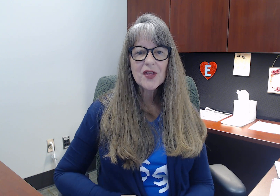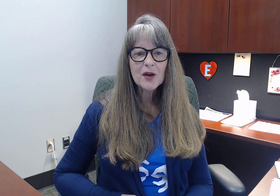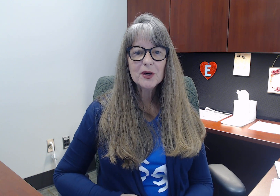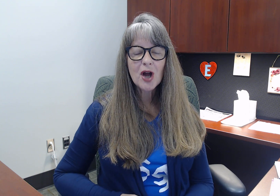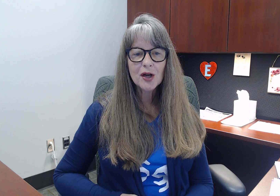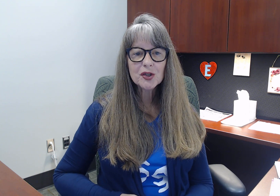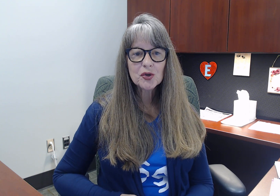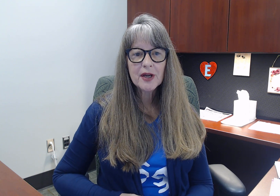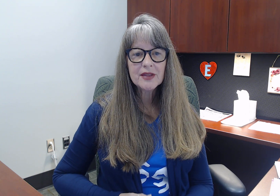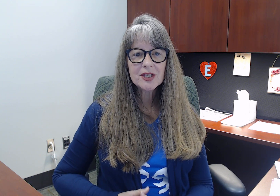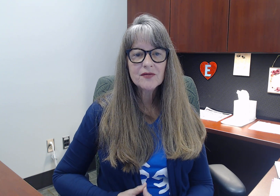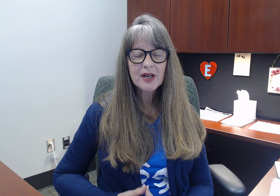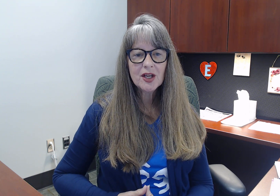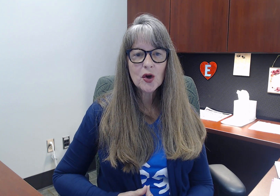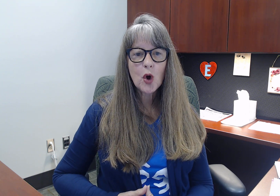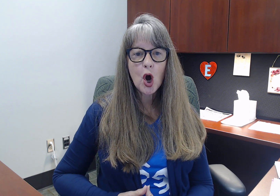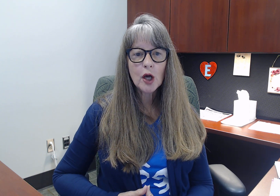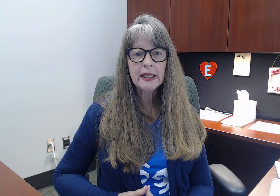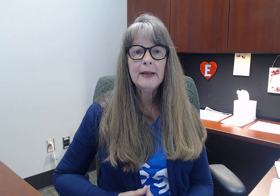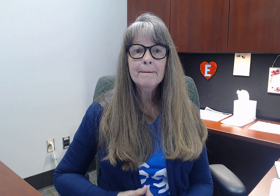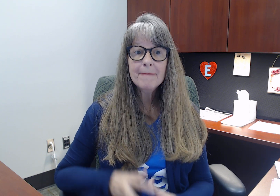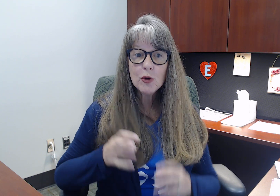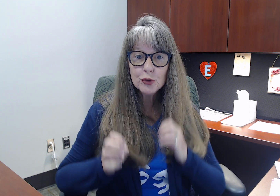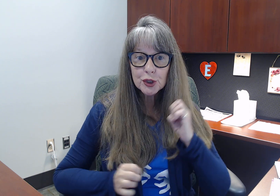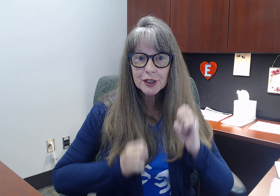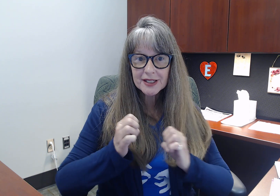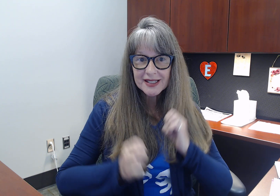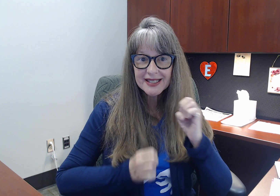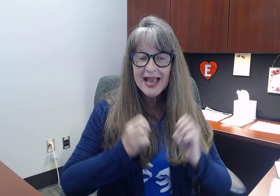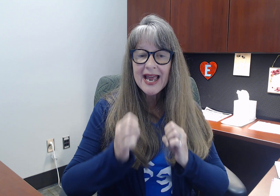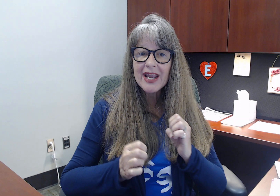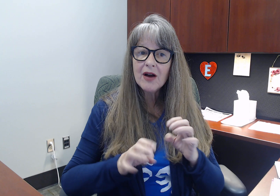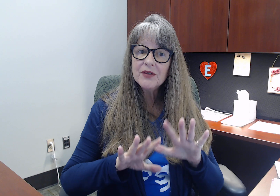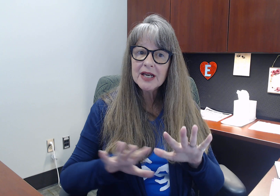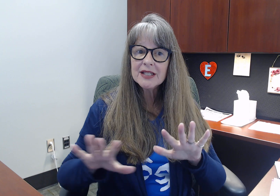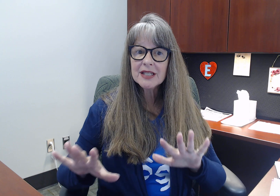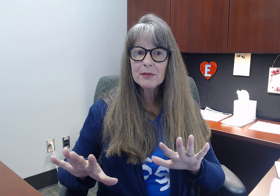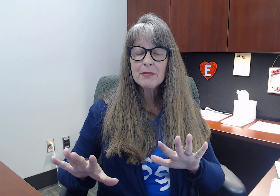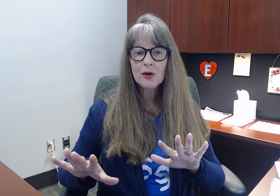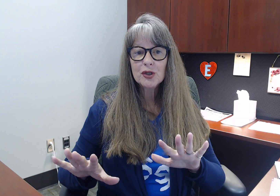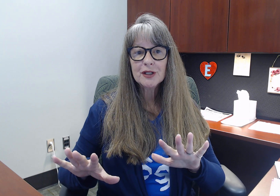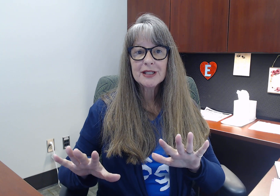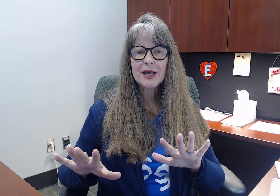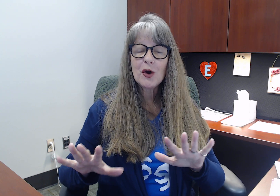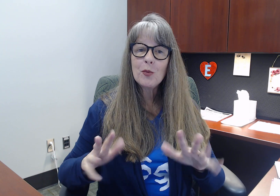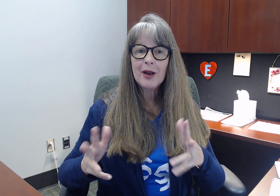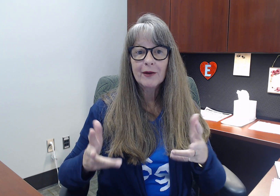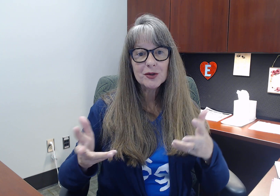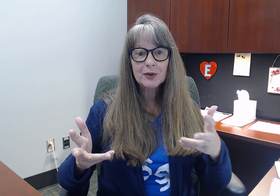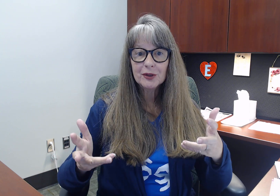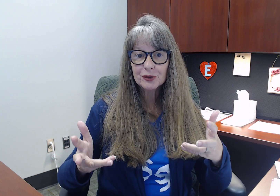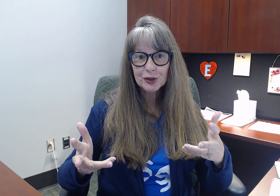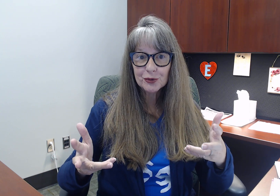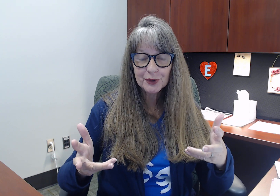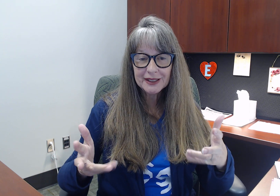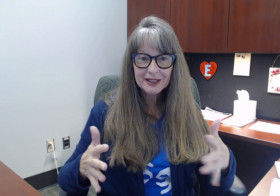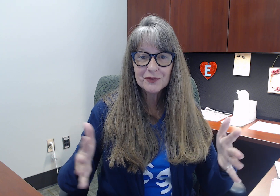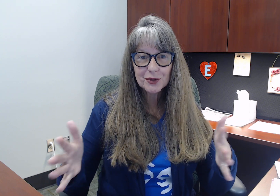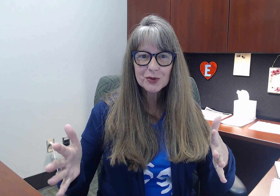thought I would concentrate this video on emotions. Now, I've done some emotions like, oh, parents when their children leave for school